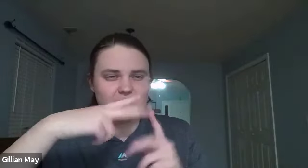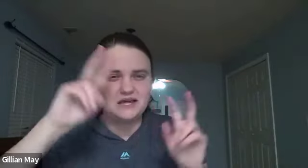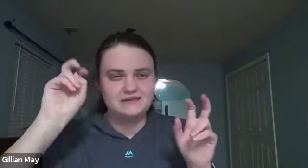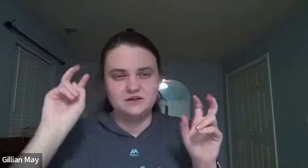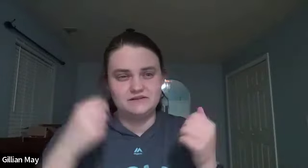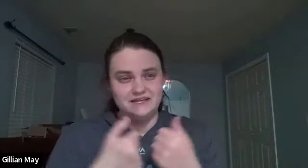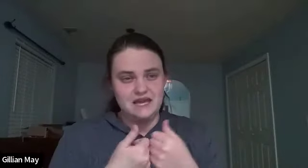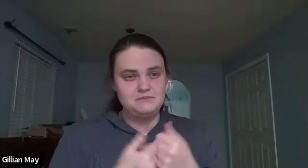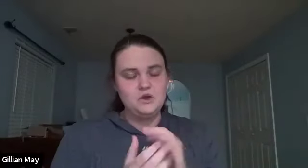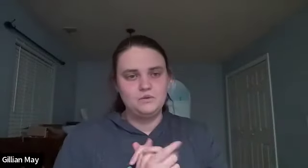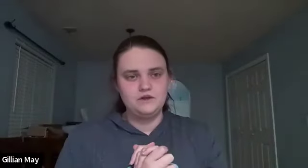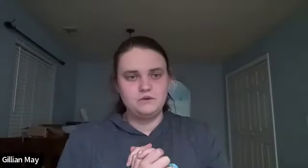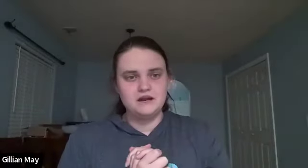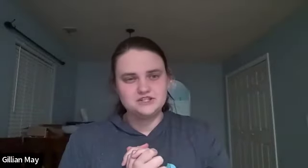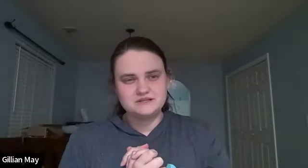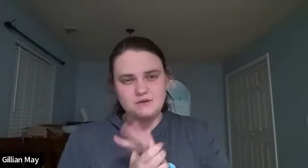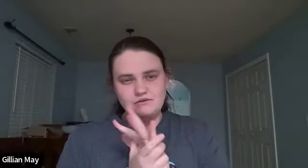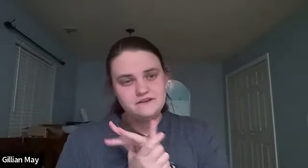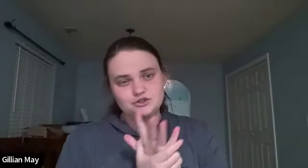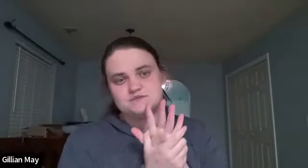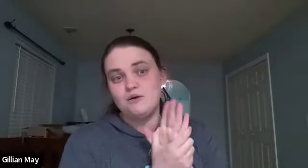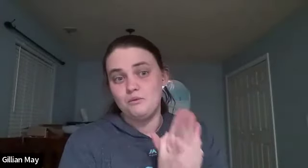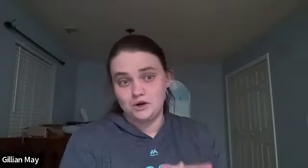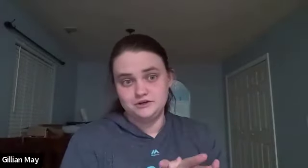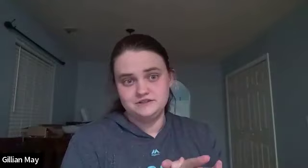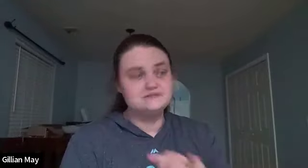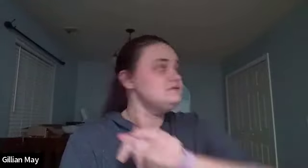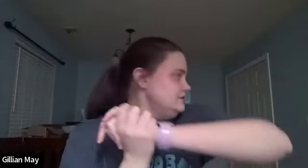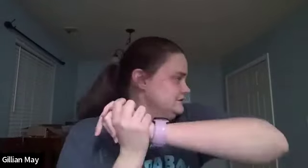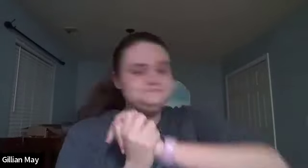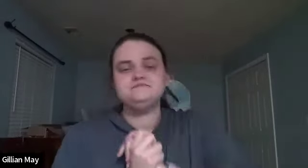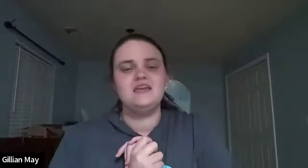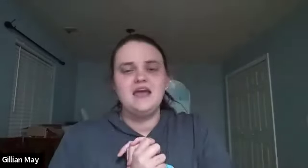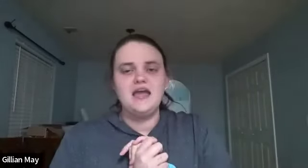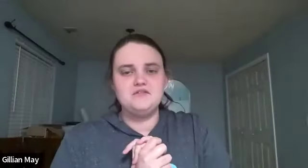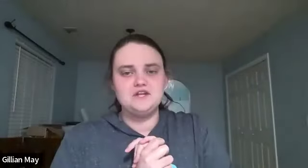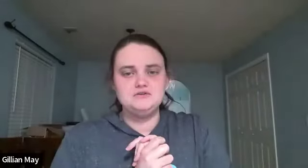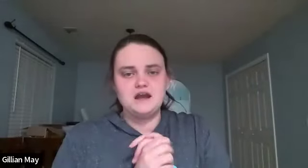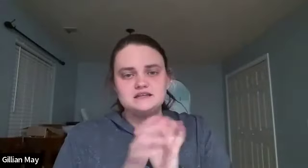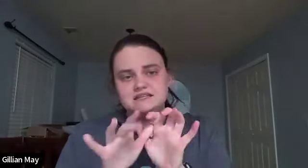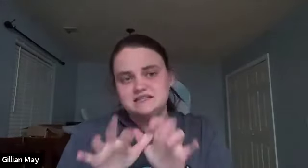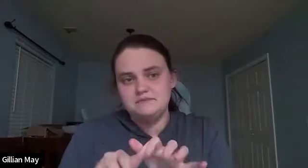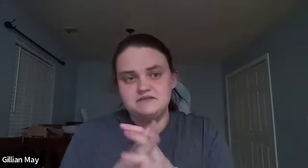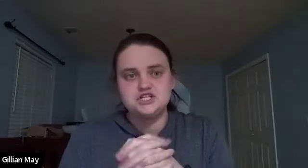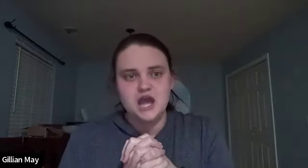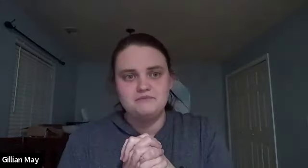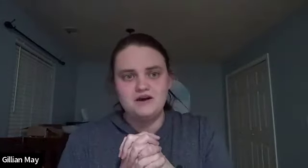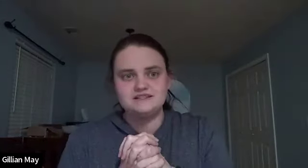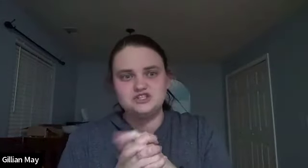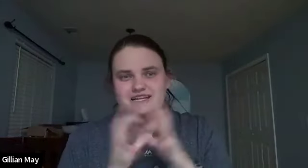of playing a little bit of a game with what I'll do is I will finger spell words and then you guys can type it in the chat box and try to